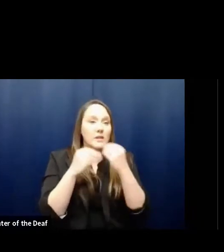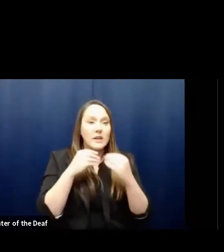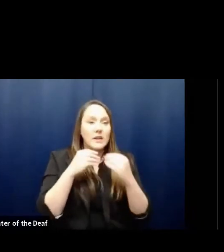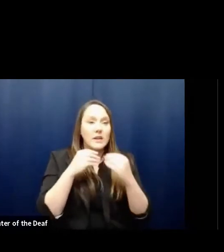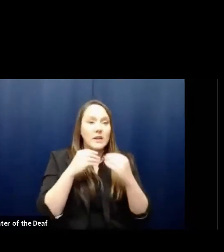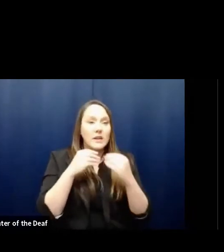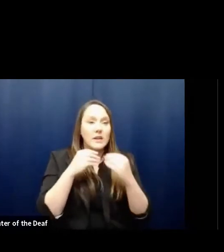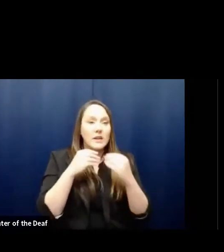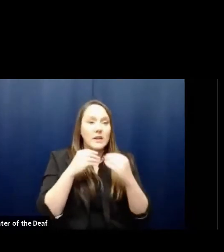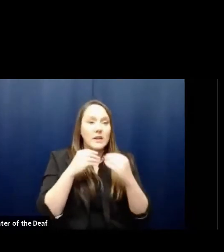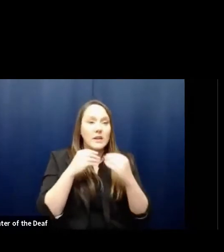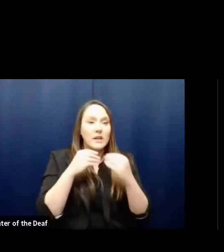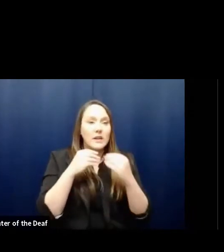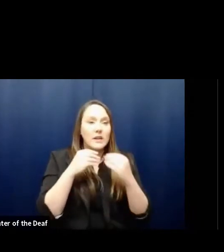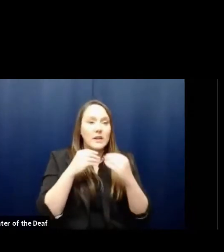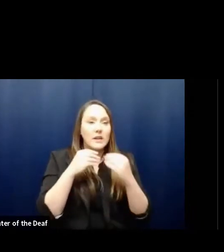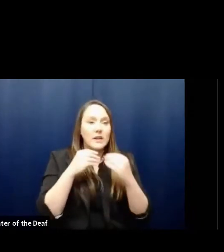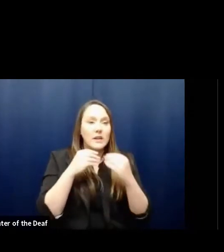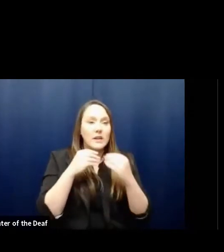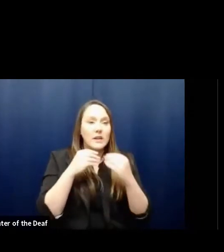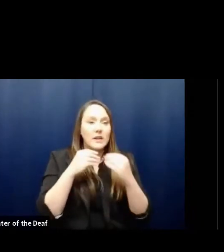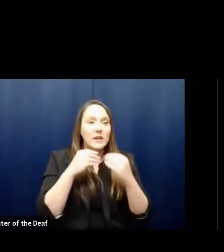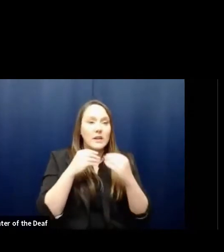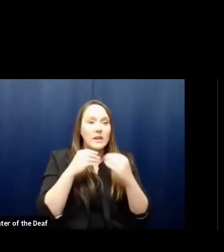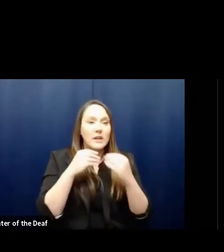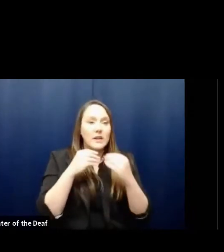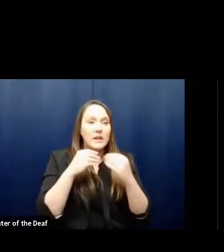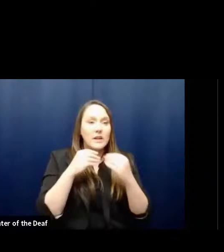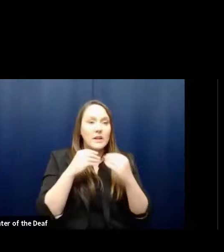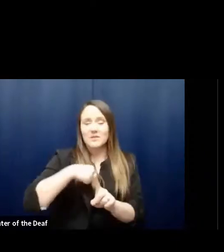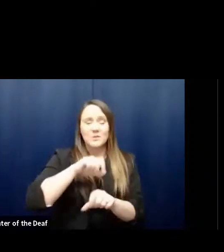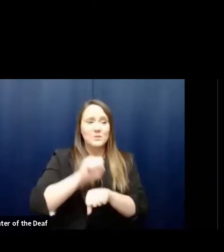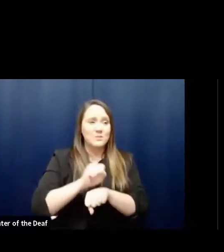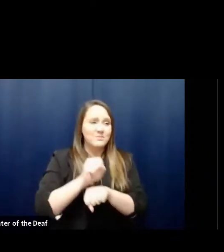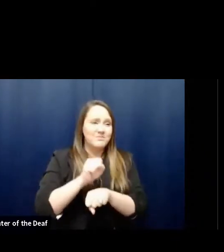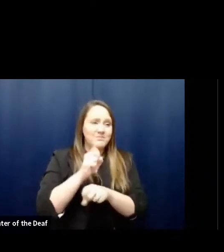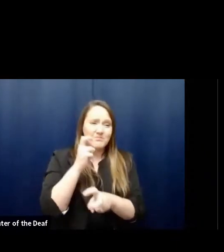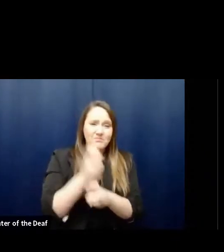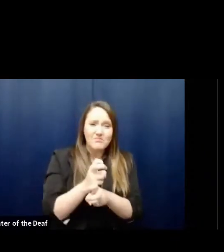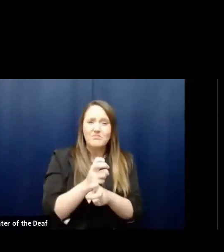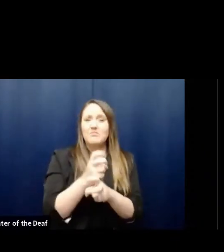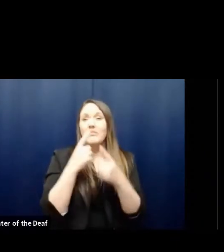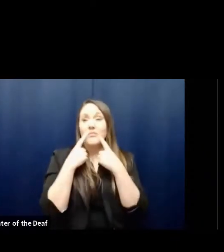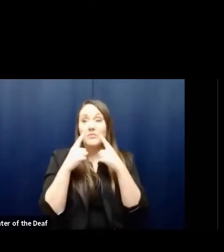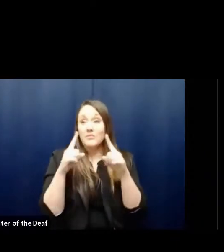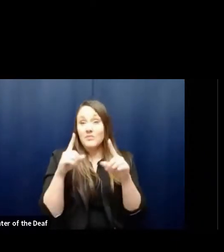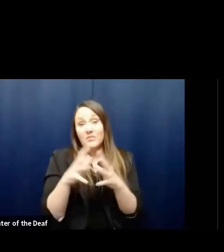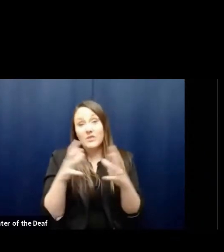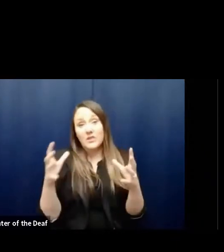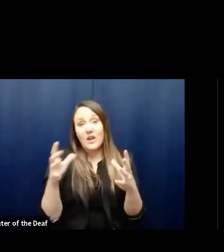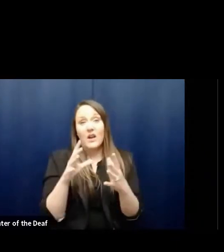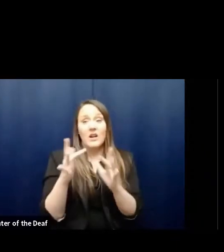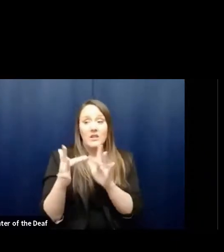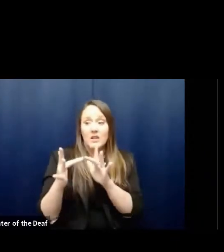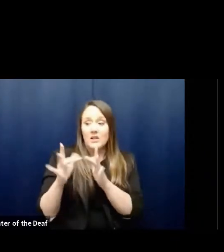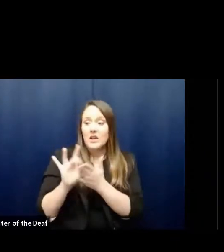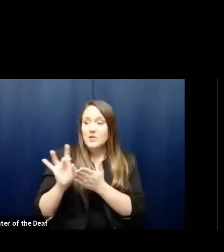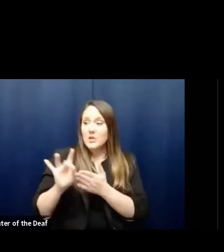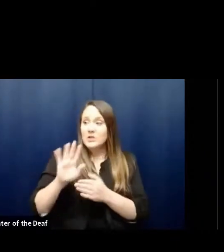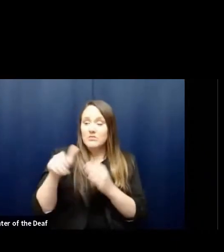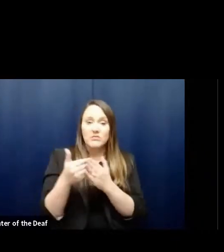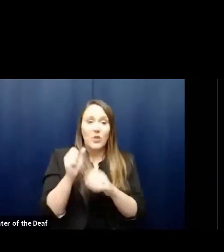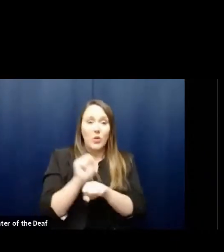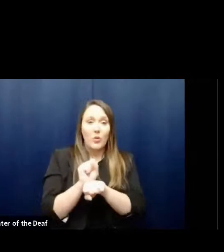months, working really hard, doing really hard work, and accomplishing a lot. Our contact tracing and all the work we